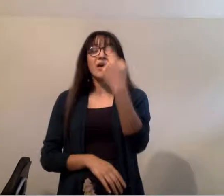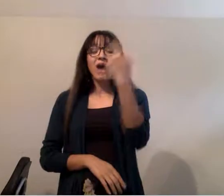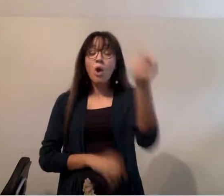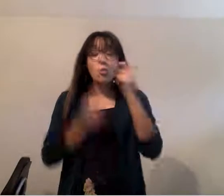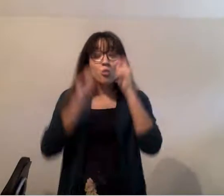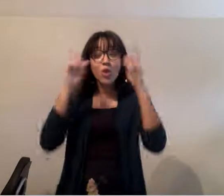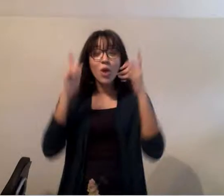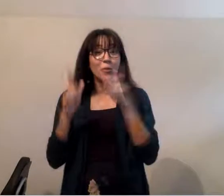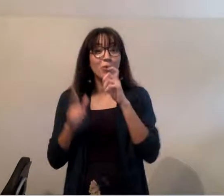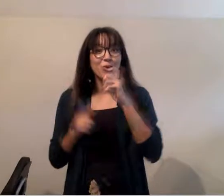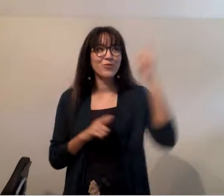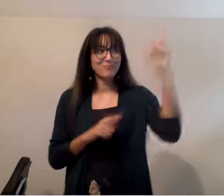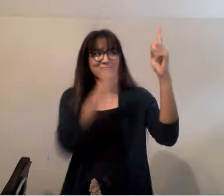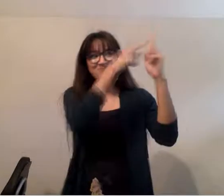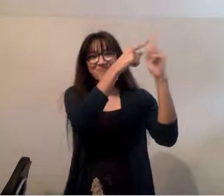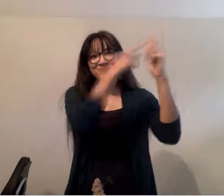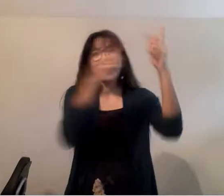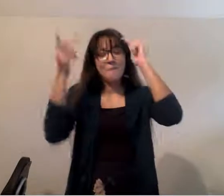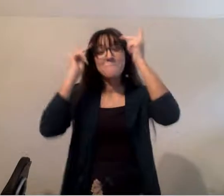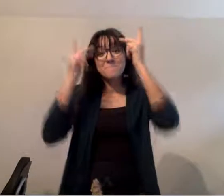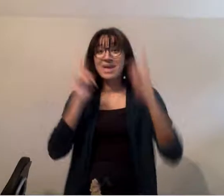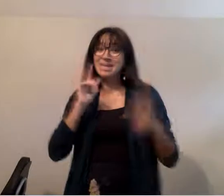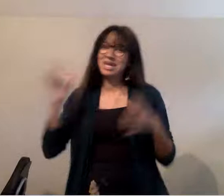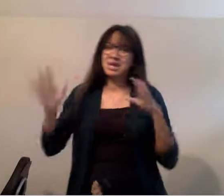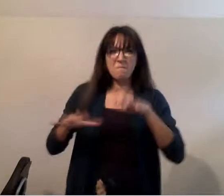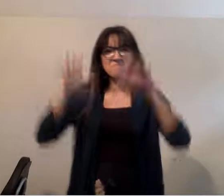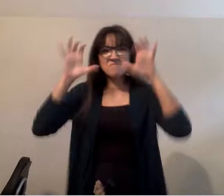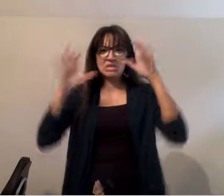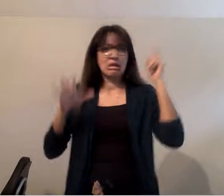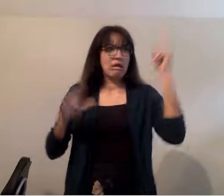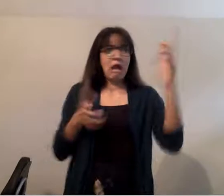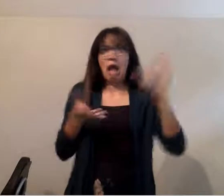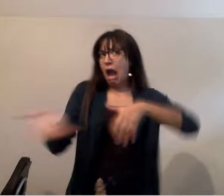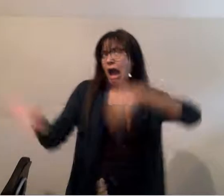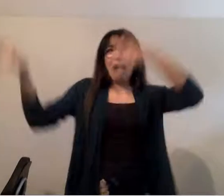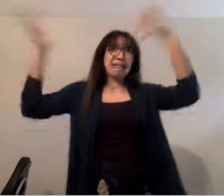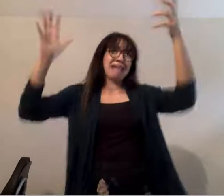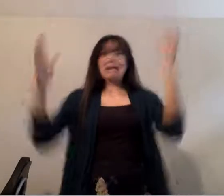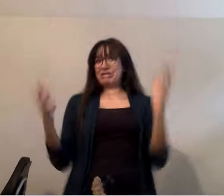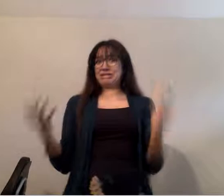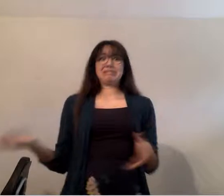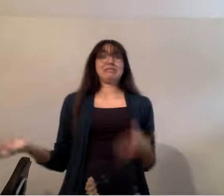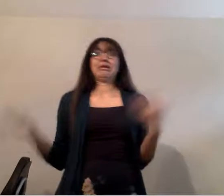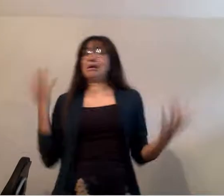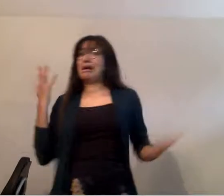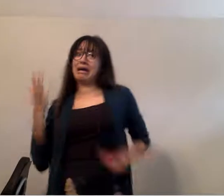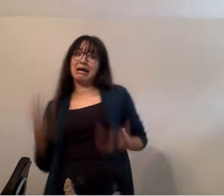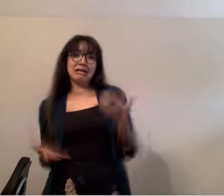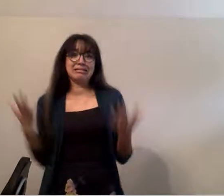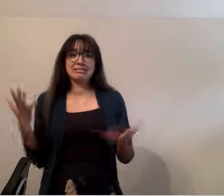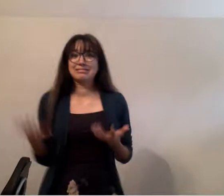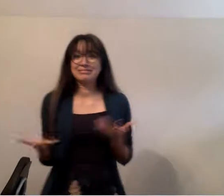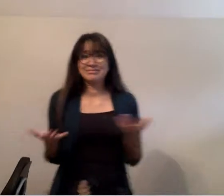So the panic monster starts losing his mind, and a few seconds later, the whole system's in mayhem.